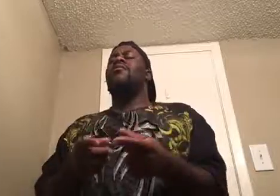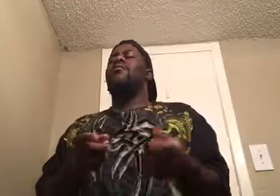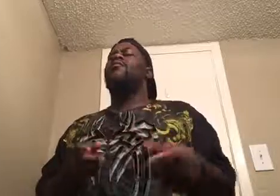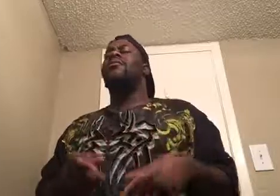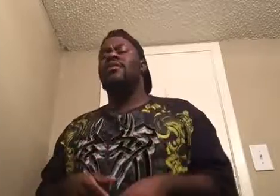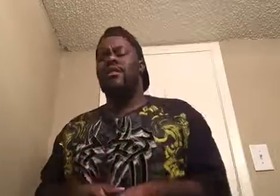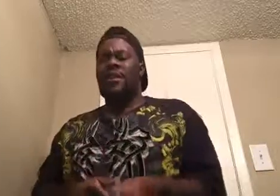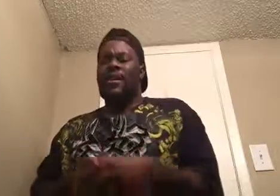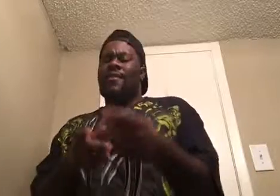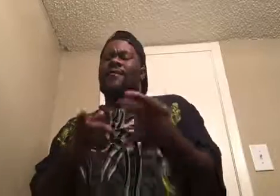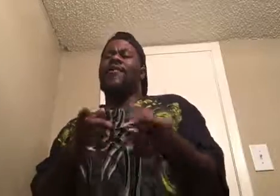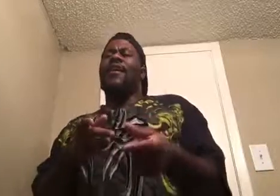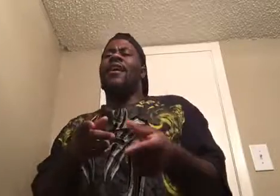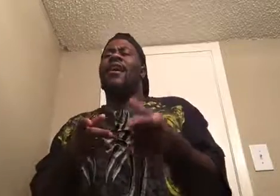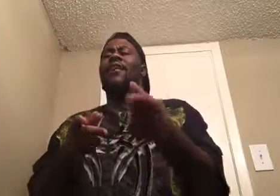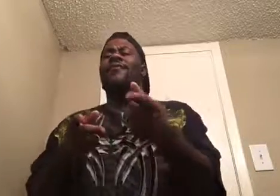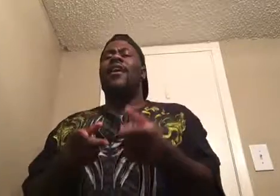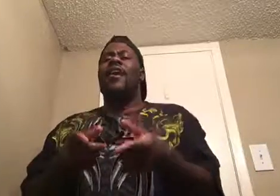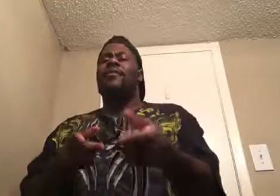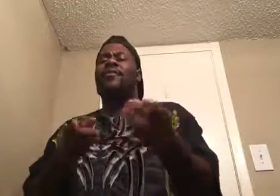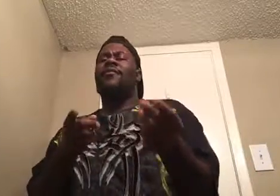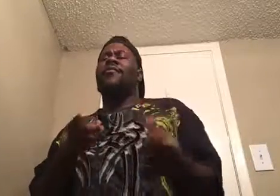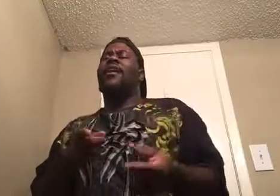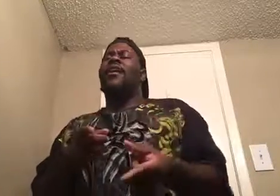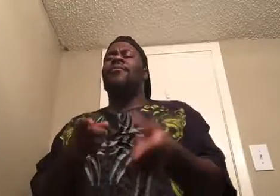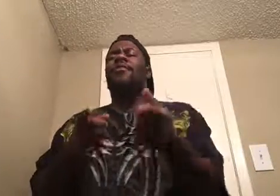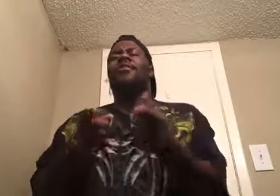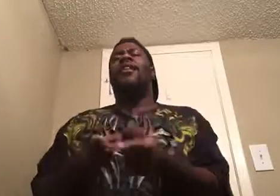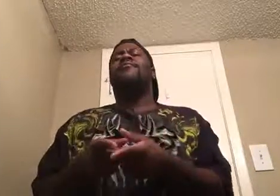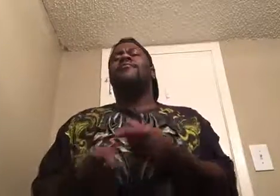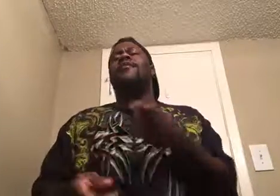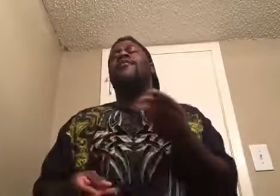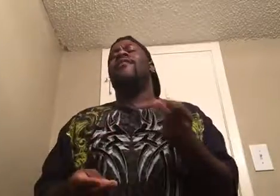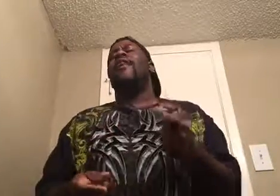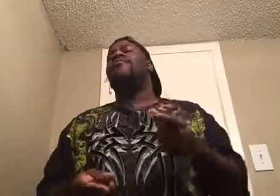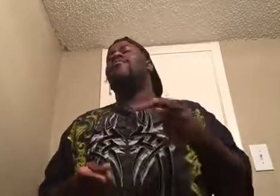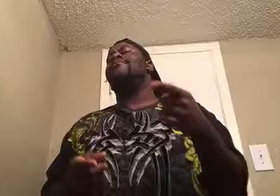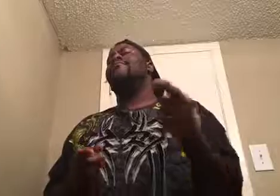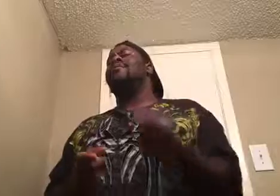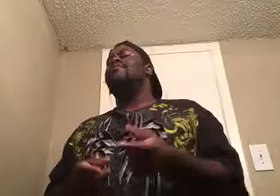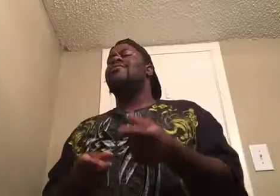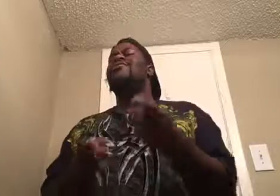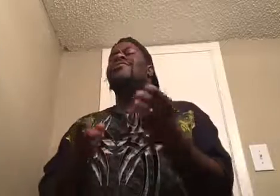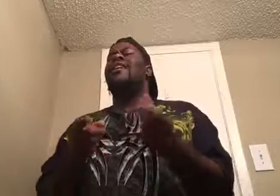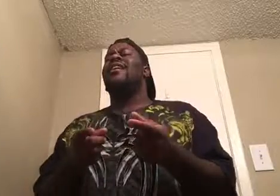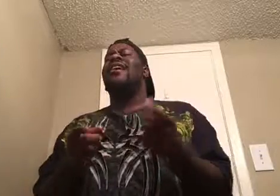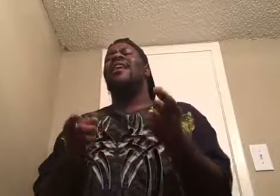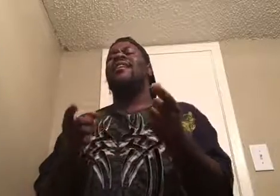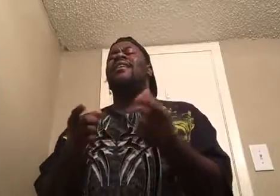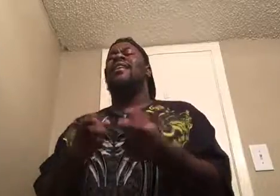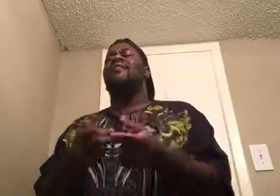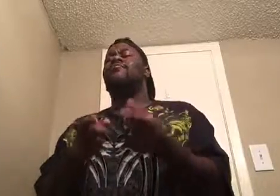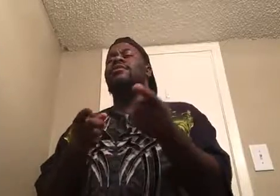Oh, vibe, vibe, vibe, come and vibe with me tonight. I don't